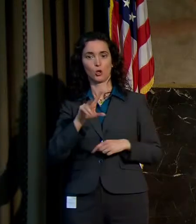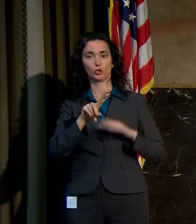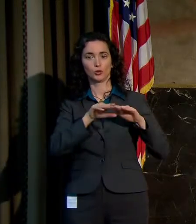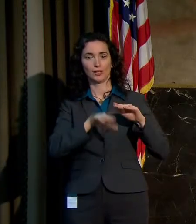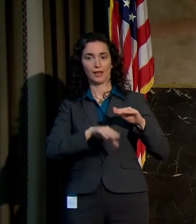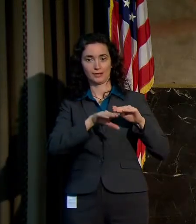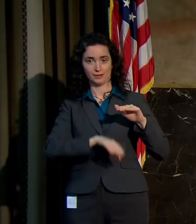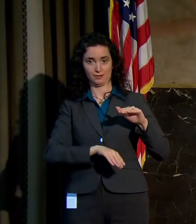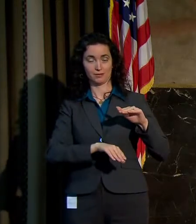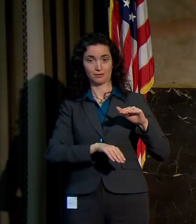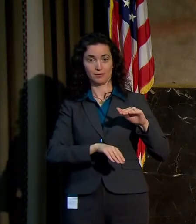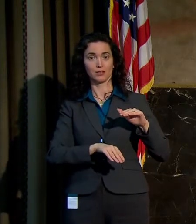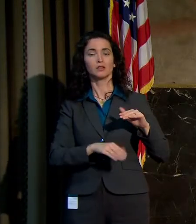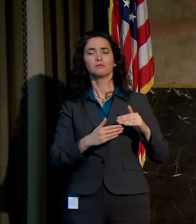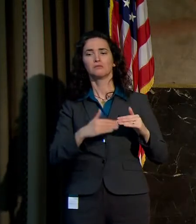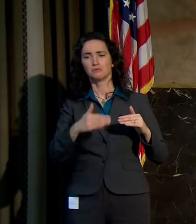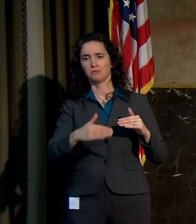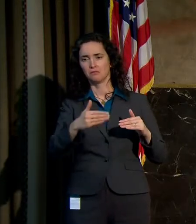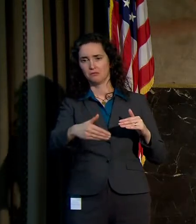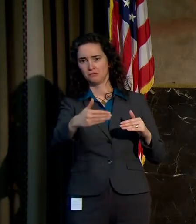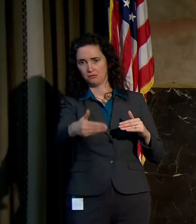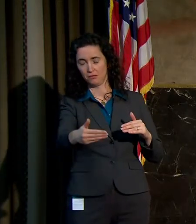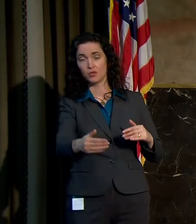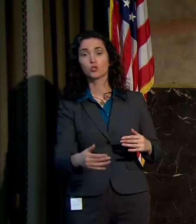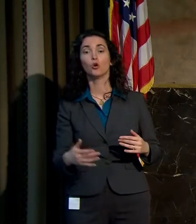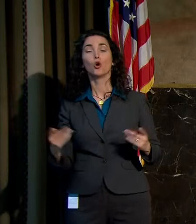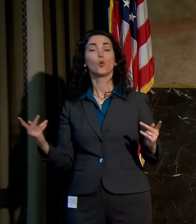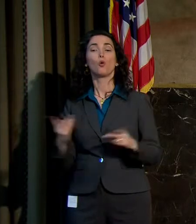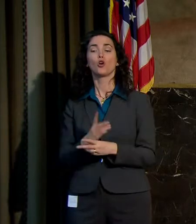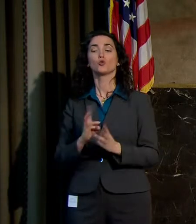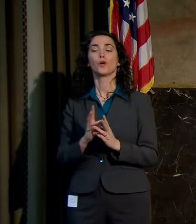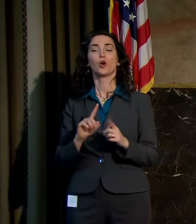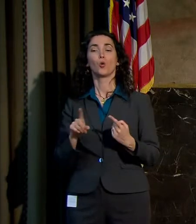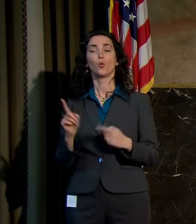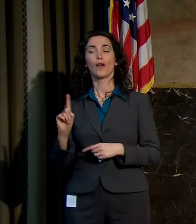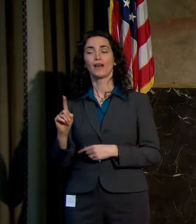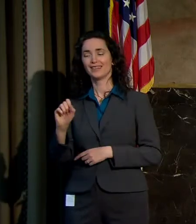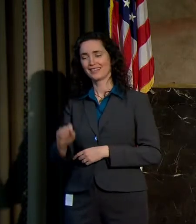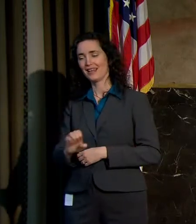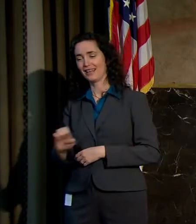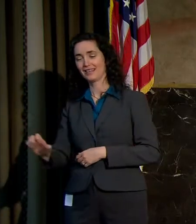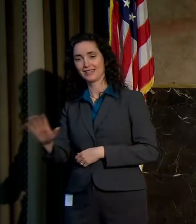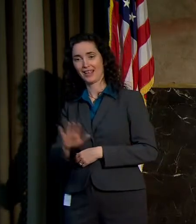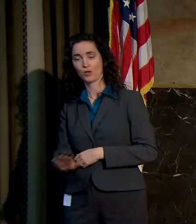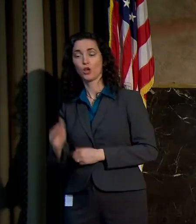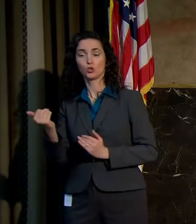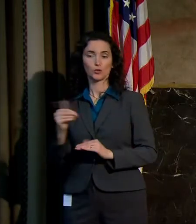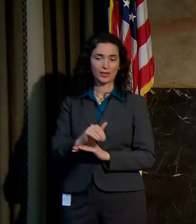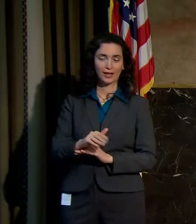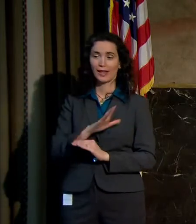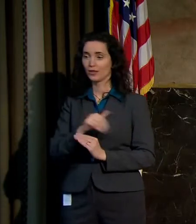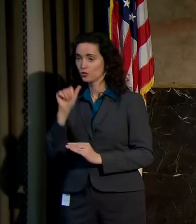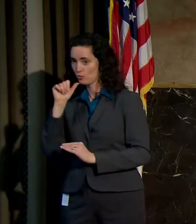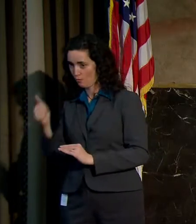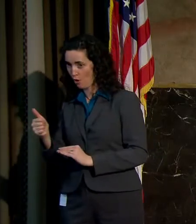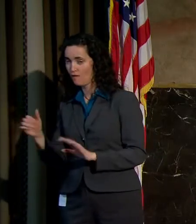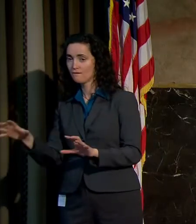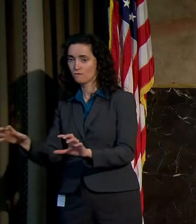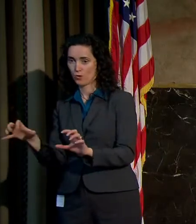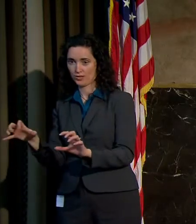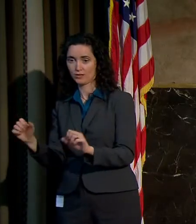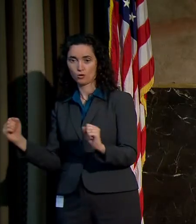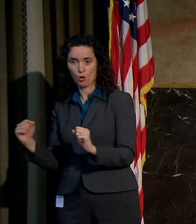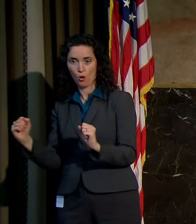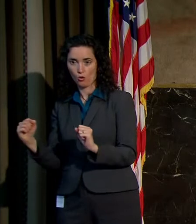expecting is in southeast Louisiana overnight and into tomorrow, but there will be cold weather all over the state for the next